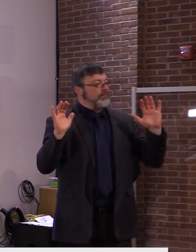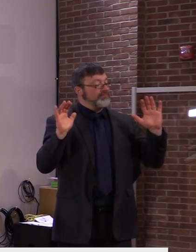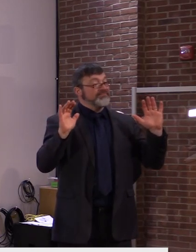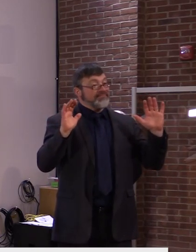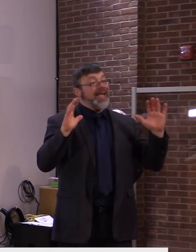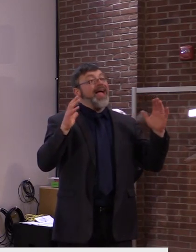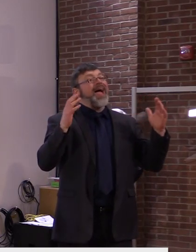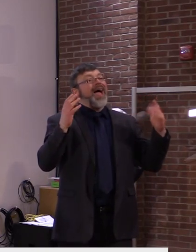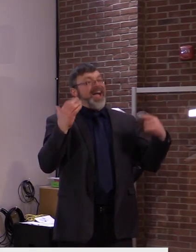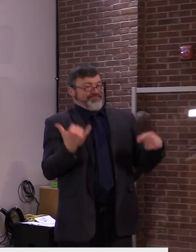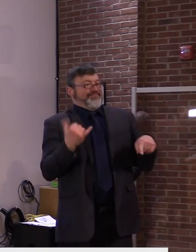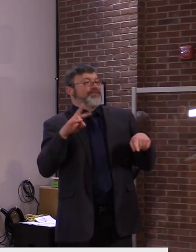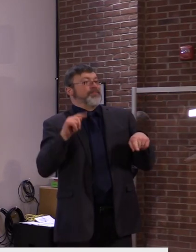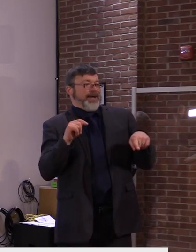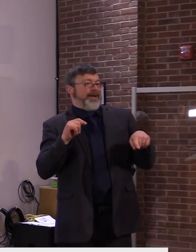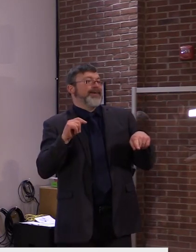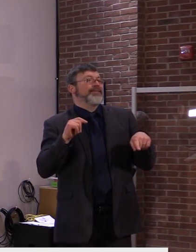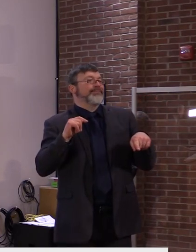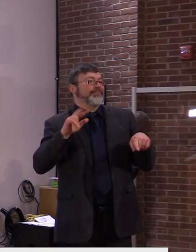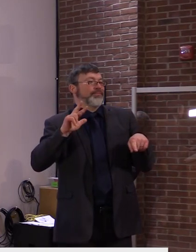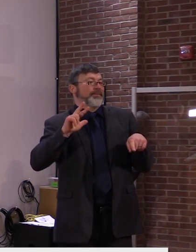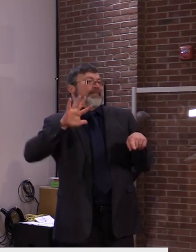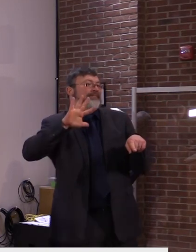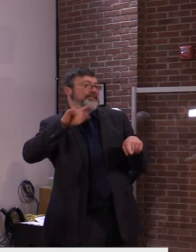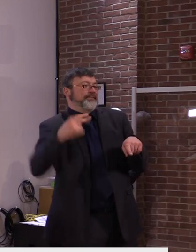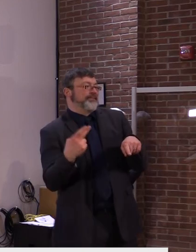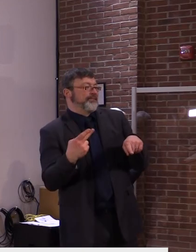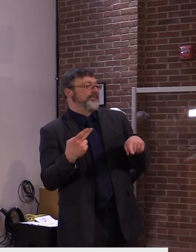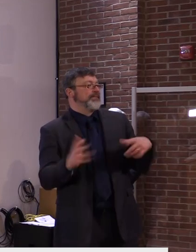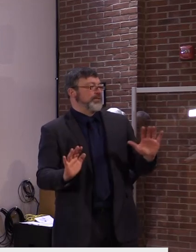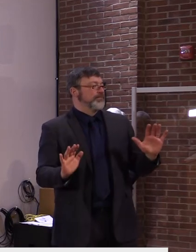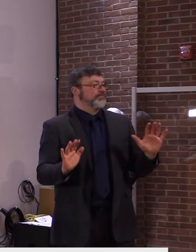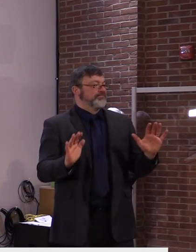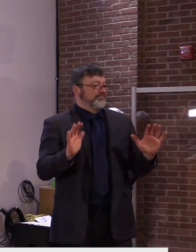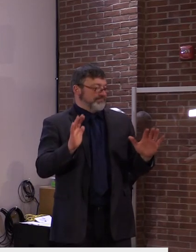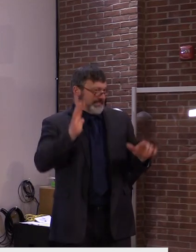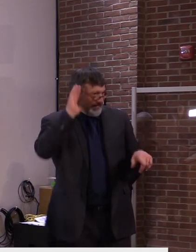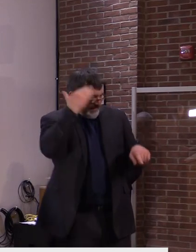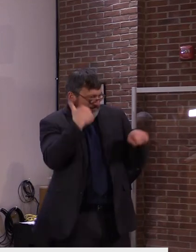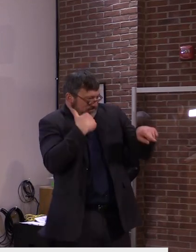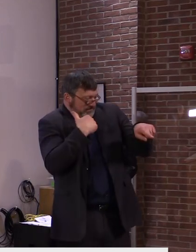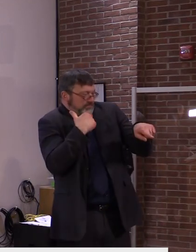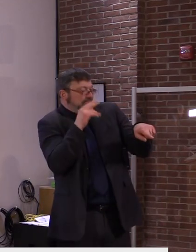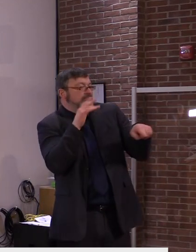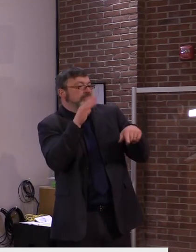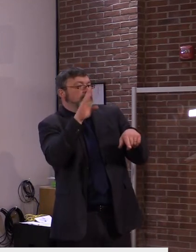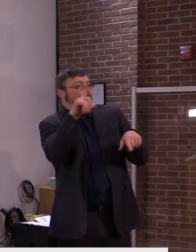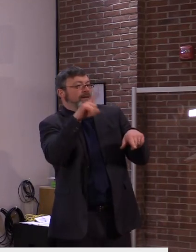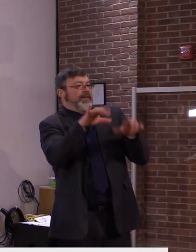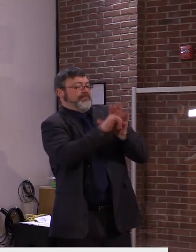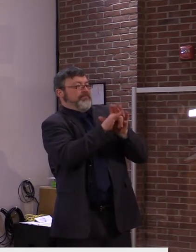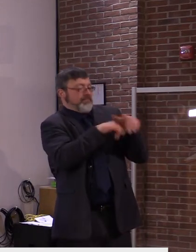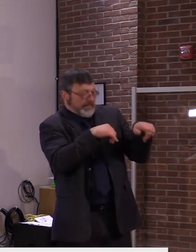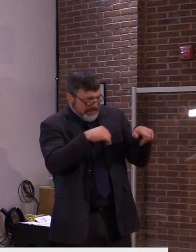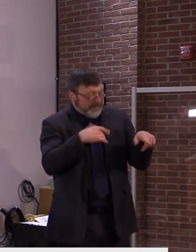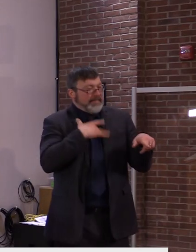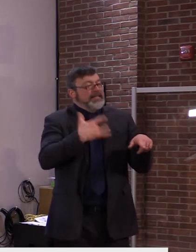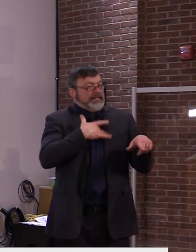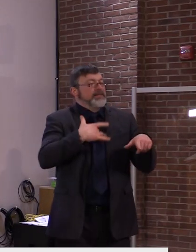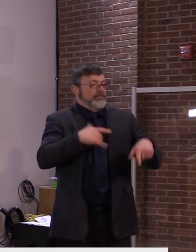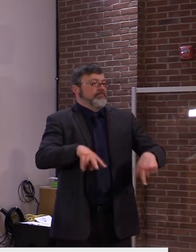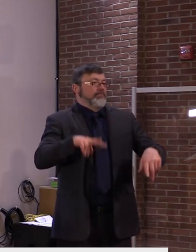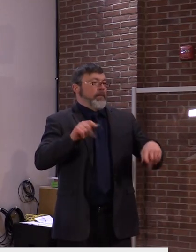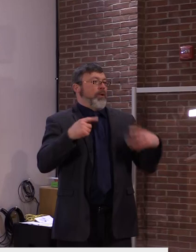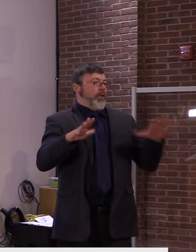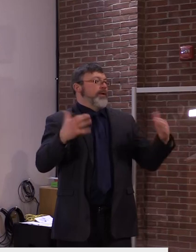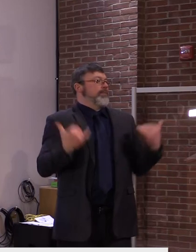mask when you are outside your household. Keep at least a 6-foot distance. and avoid any place that looks even remotely